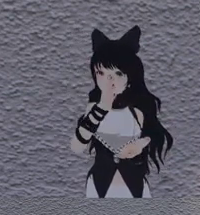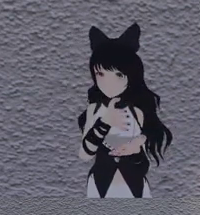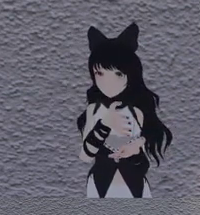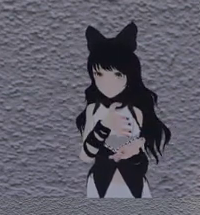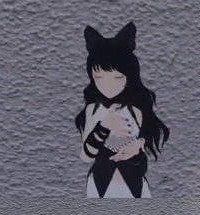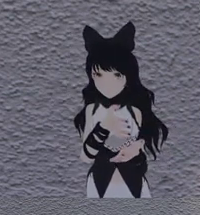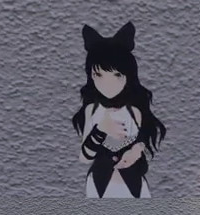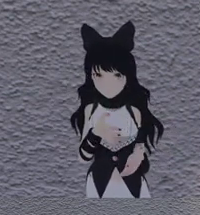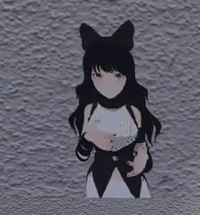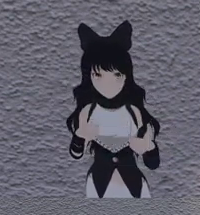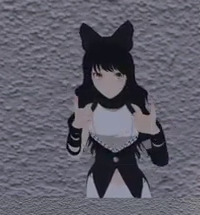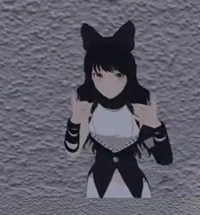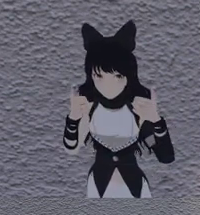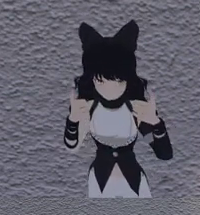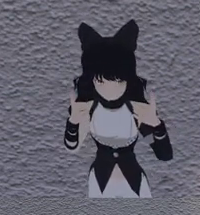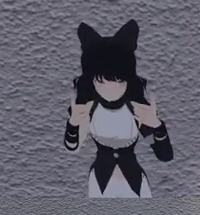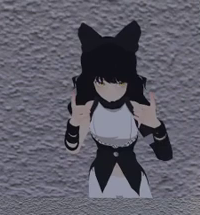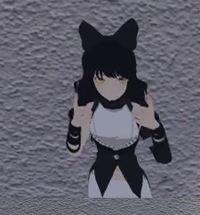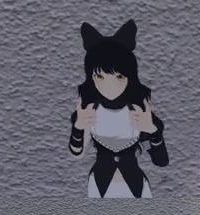Just like that. Stop.